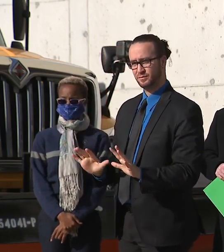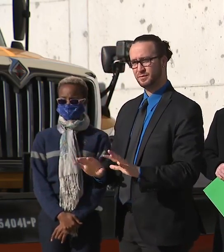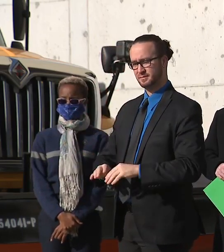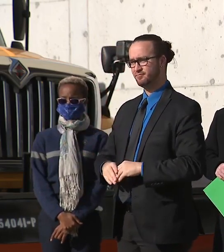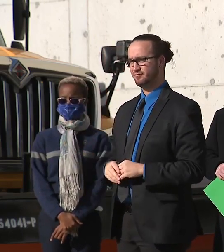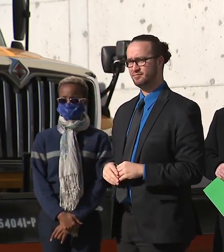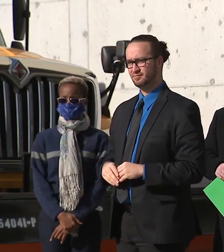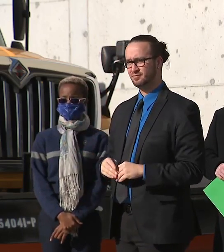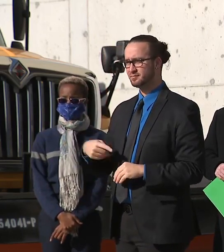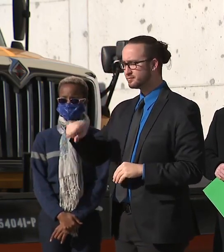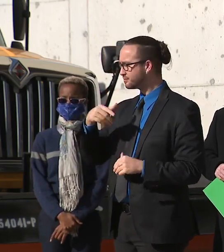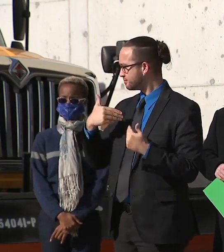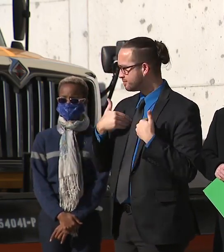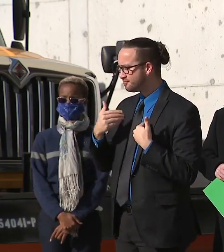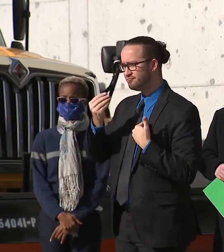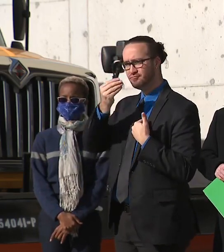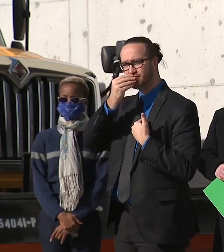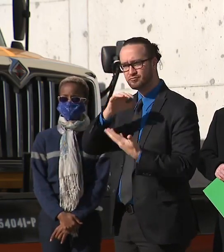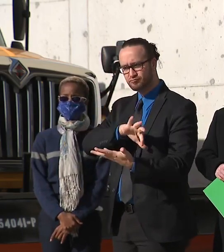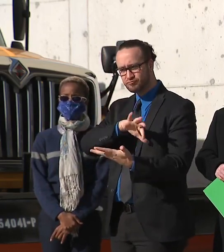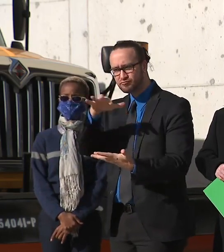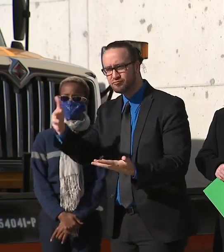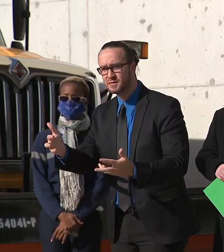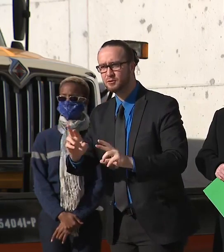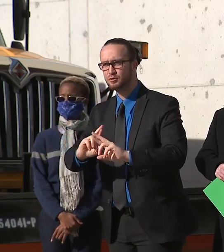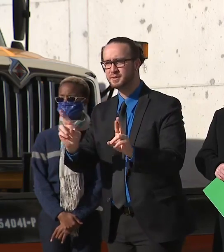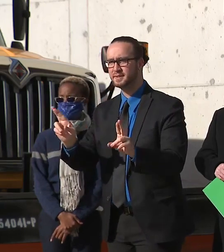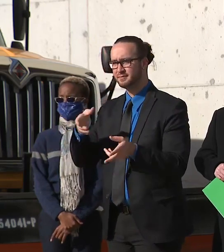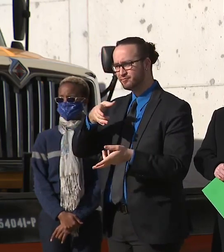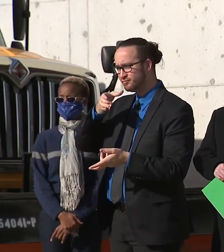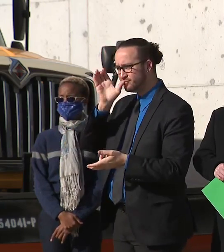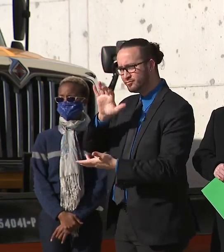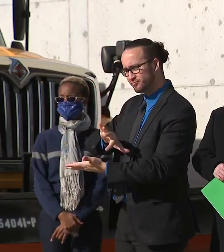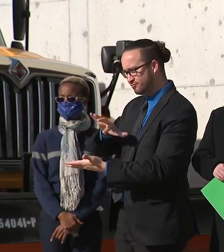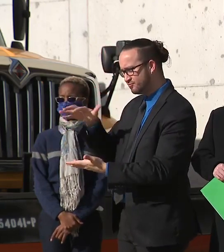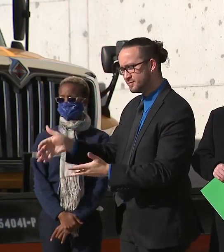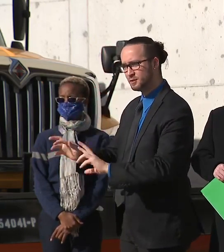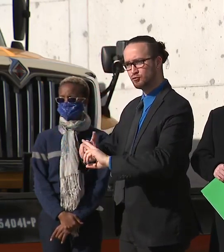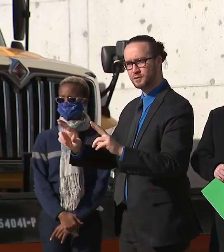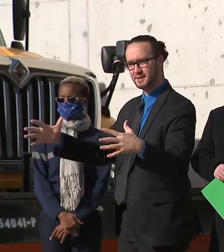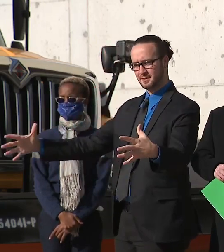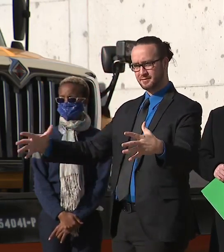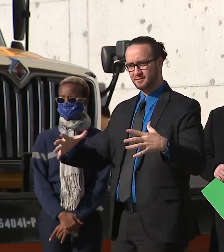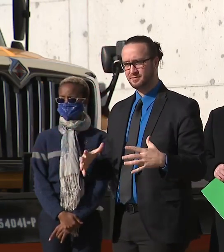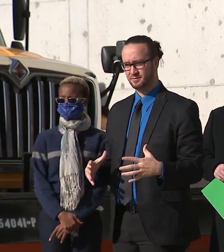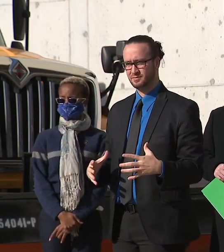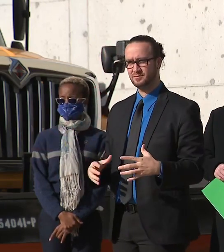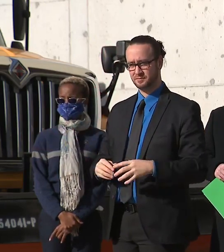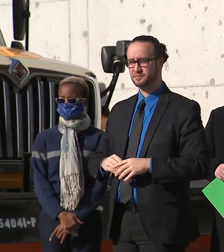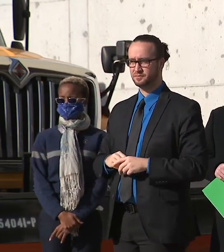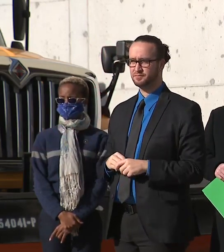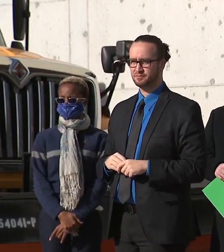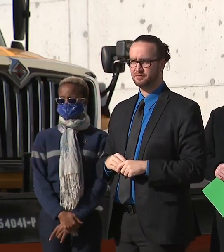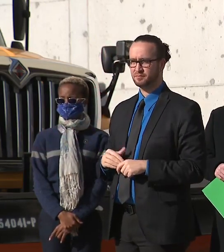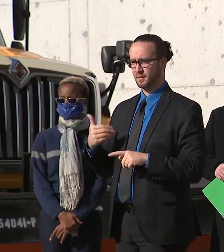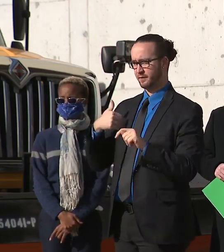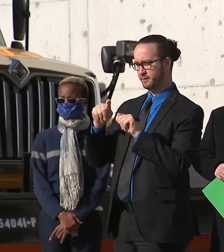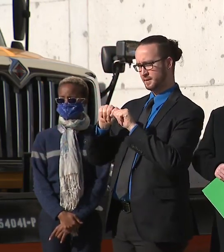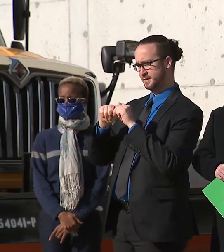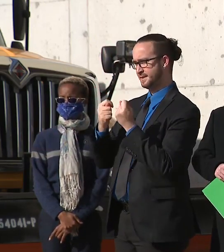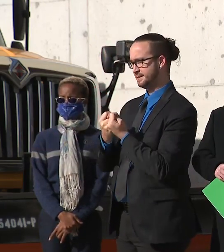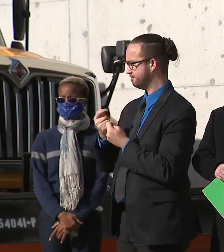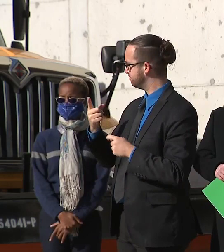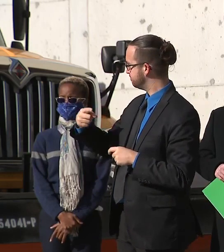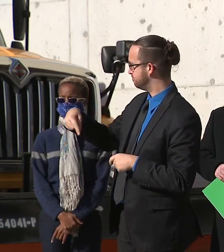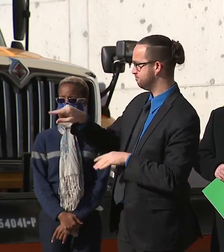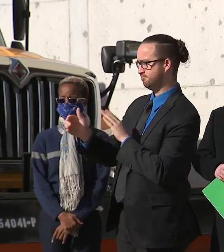basic supplies that will be needed on hand. Our snow team is led by the Director of Transportation and Department of Transportation, but